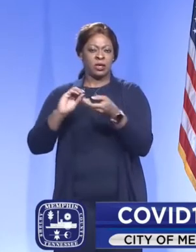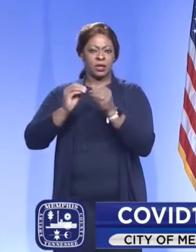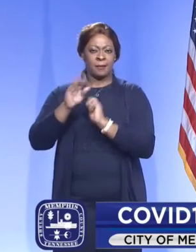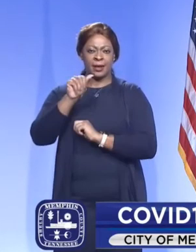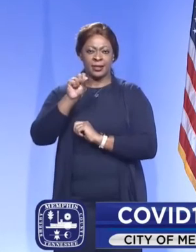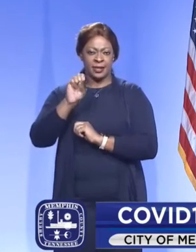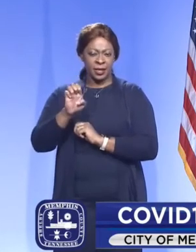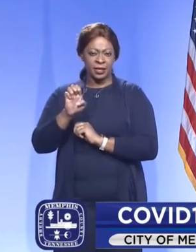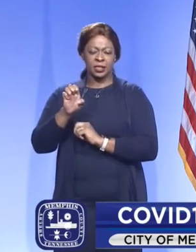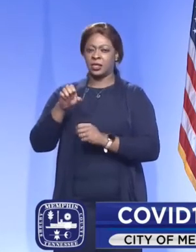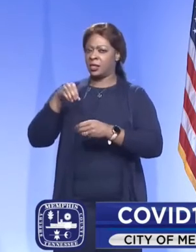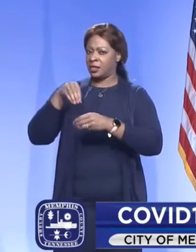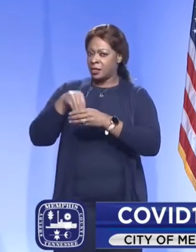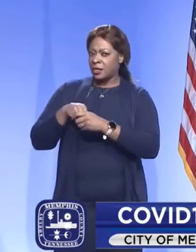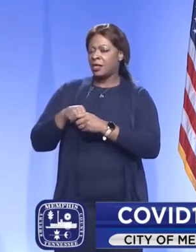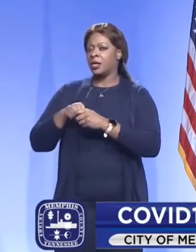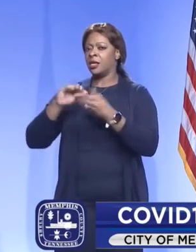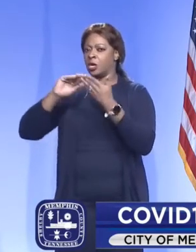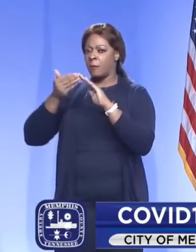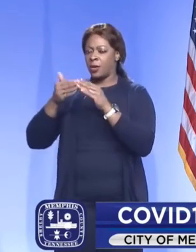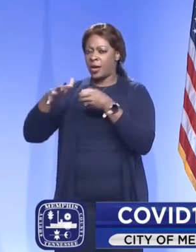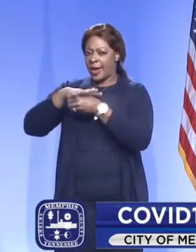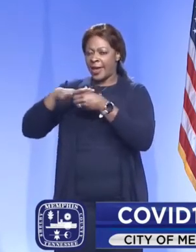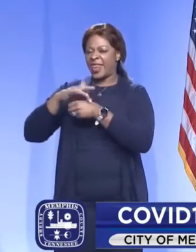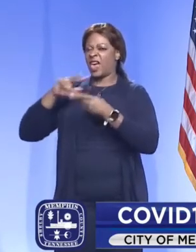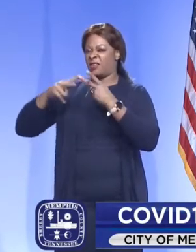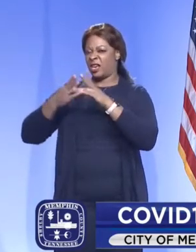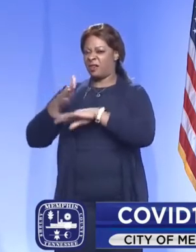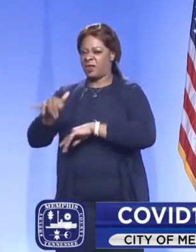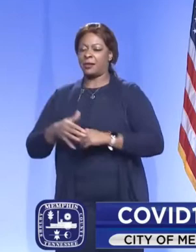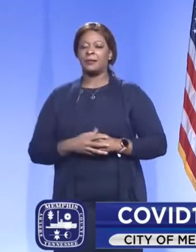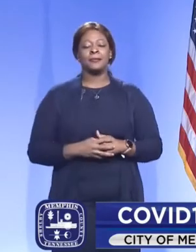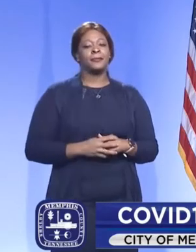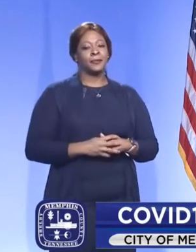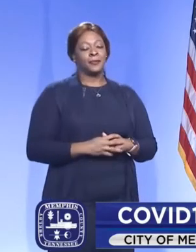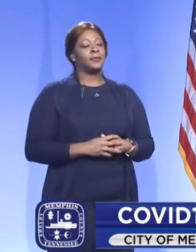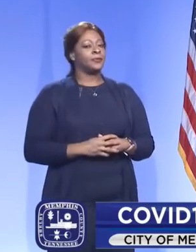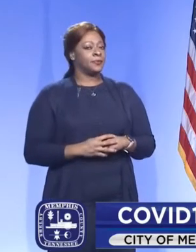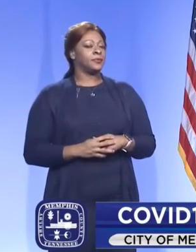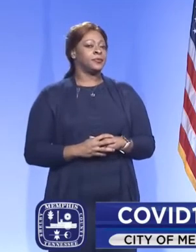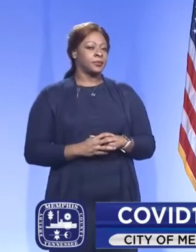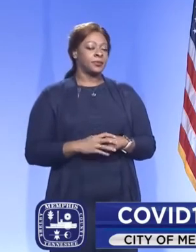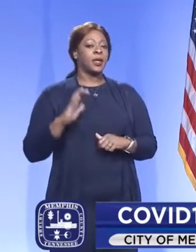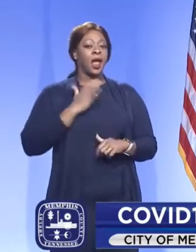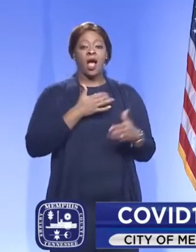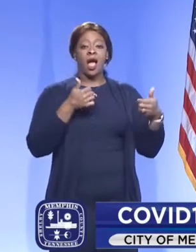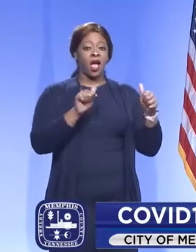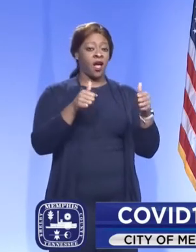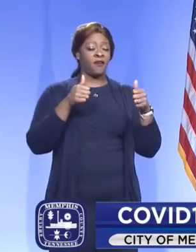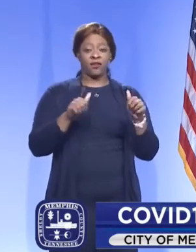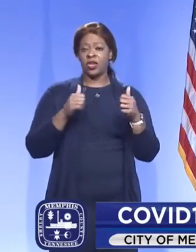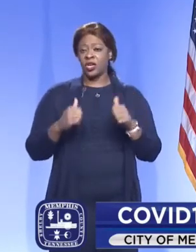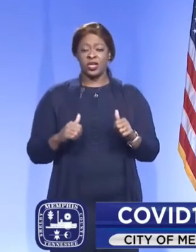yesterday. Is this the method that the health department will use to notify with respect to cases